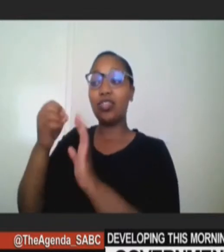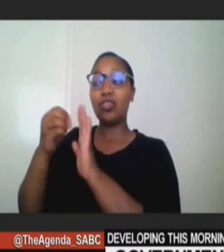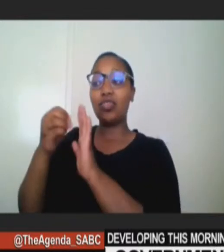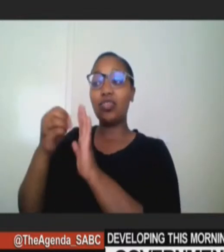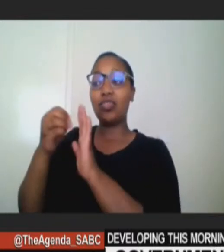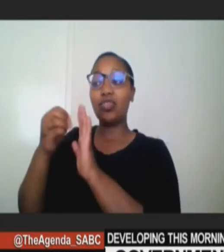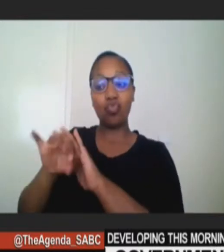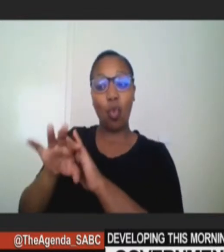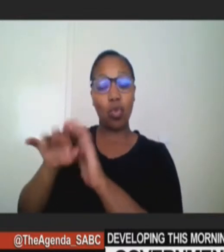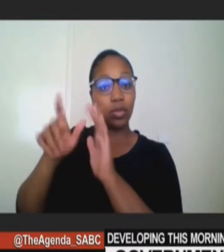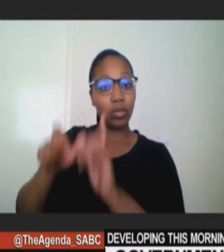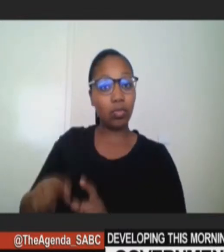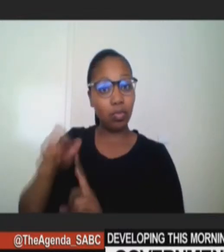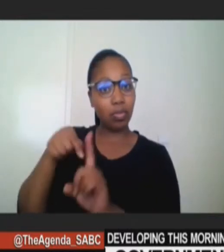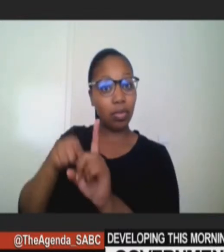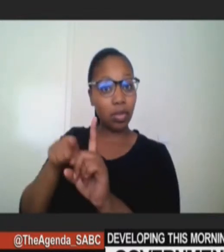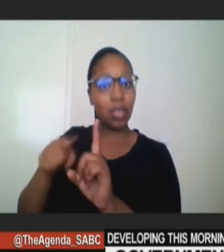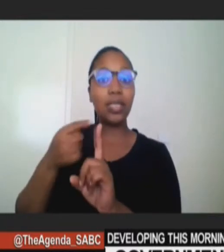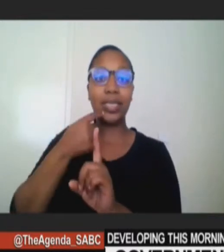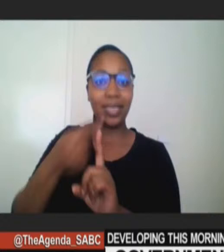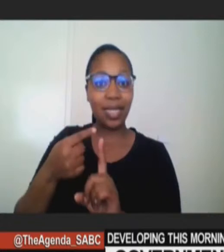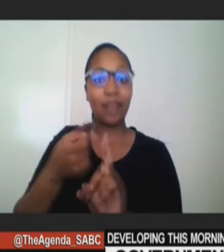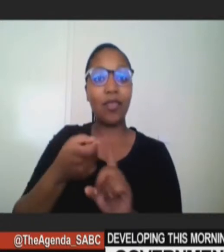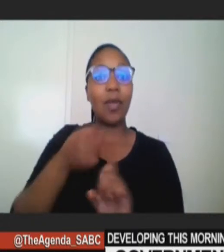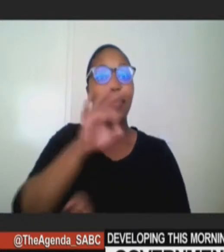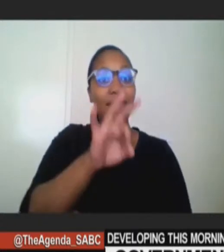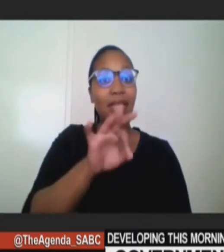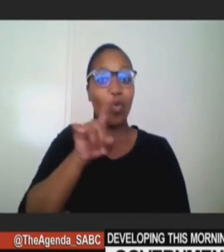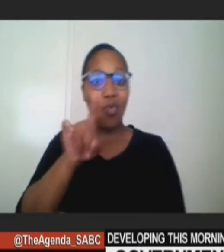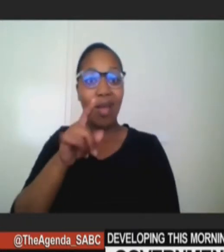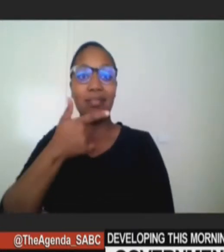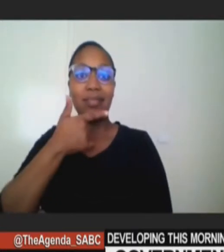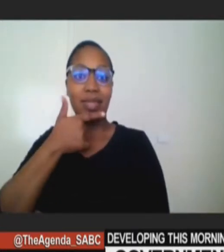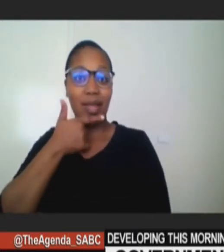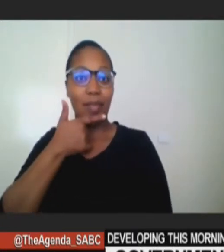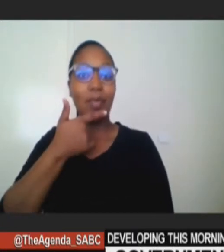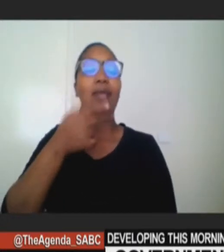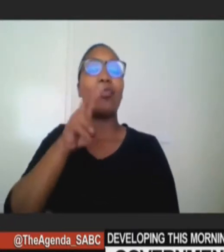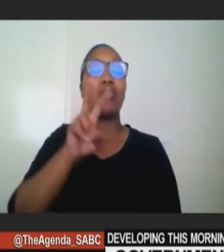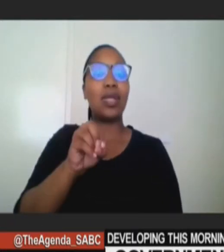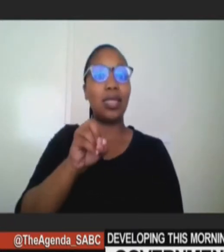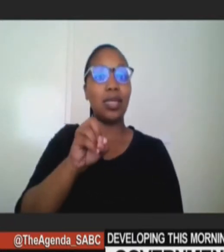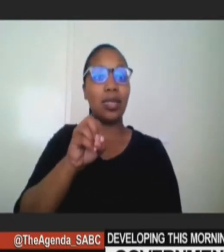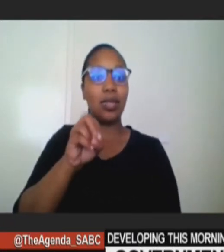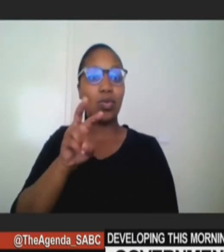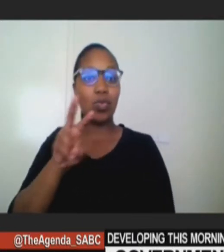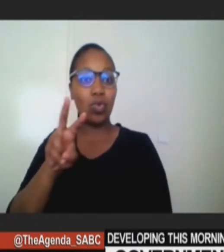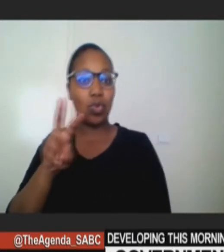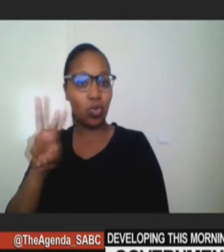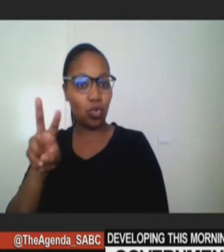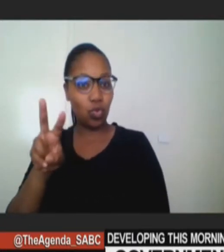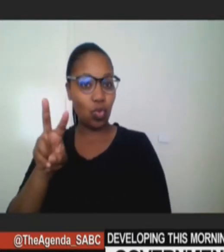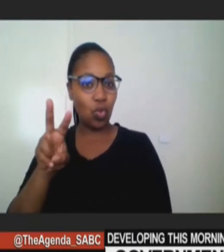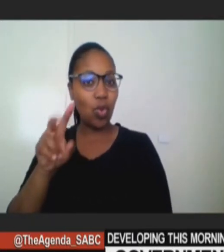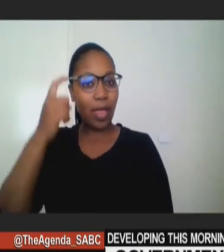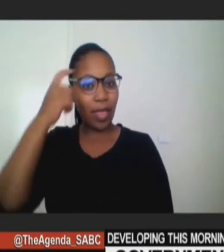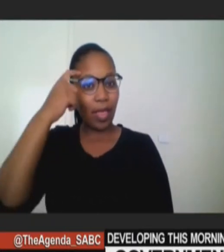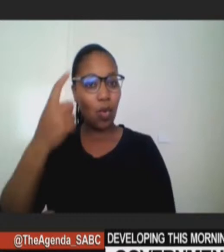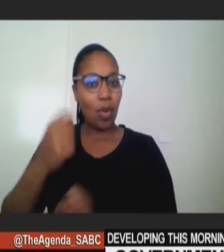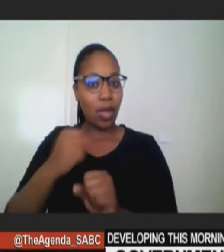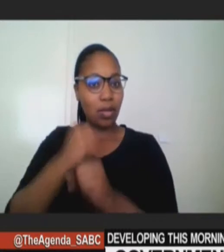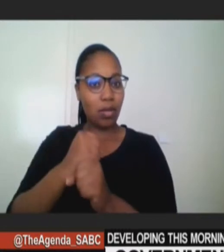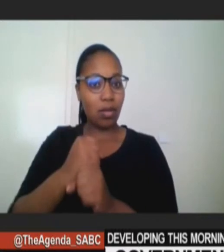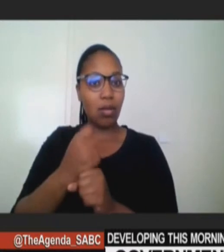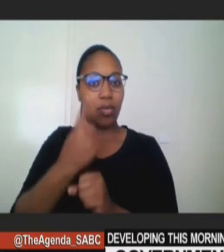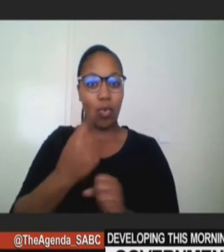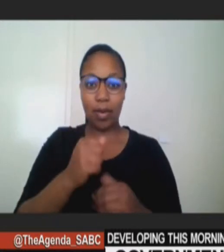will be abandoned from the 31st of December 2022, which is almost a year and a month from now.